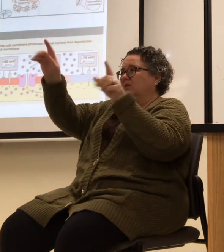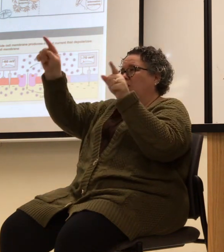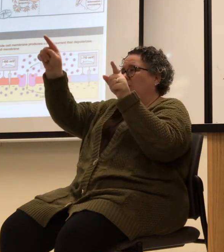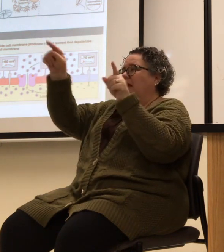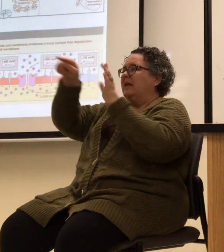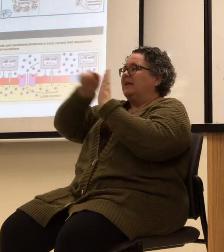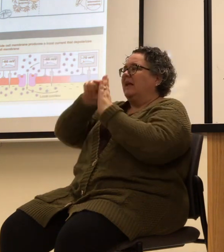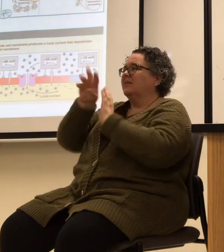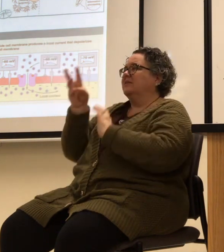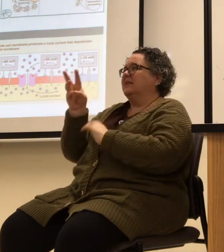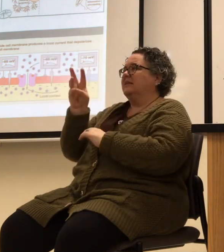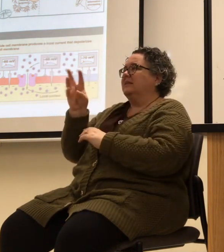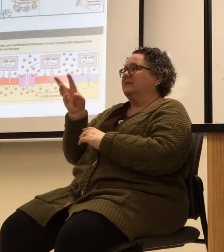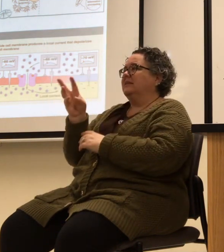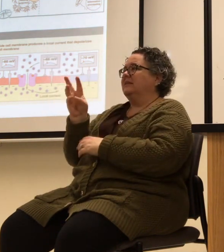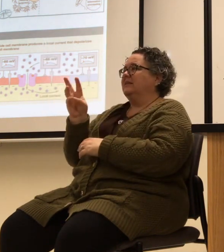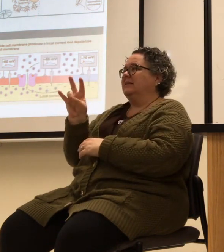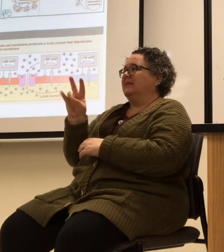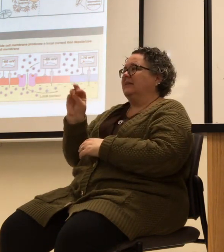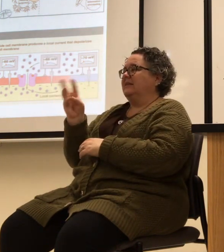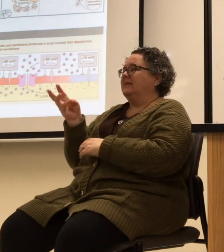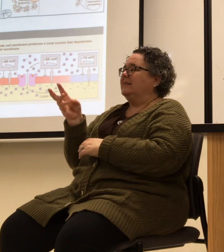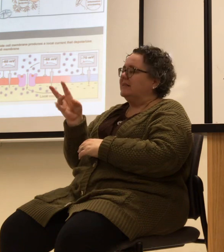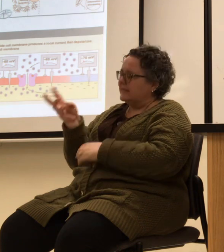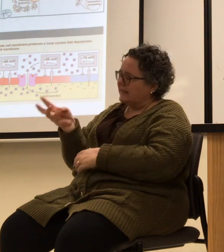it's negative 70 everywhere else, right?